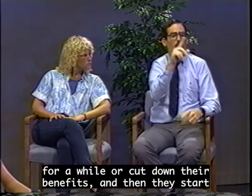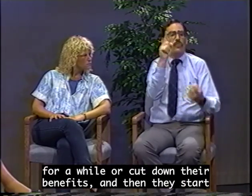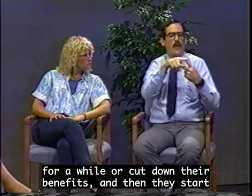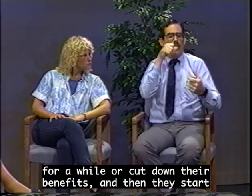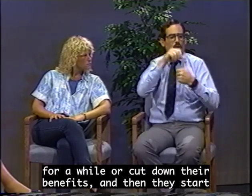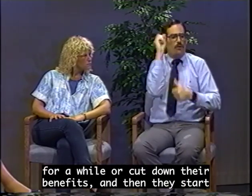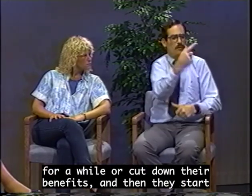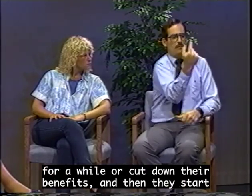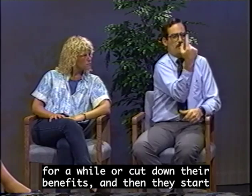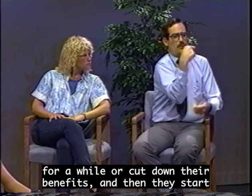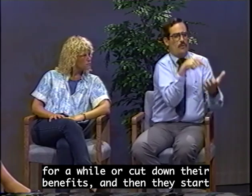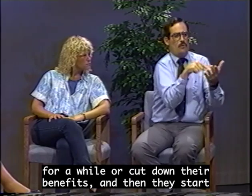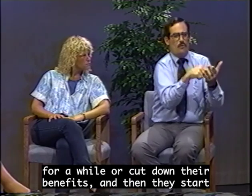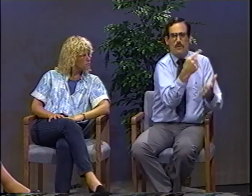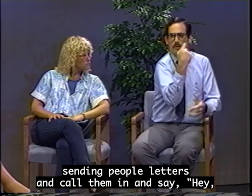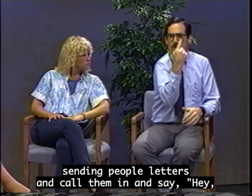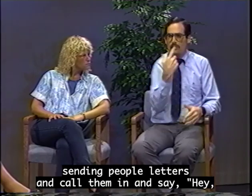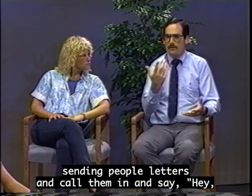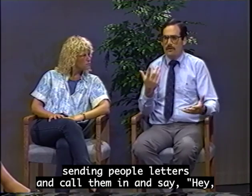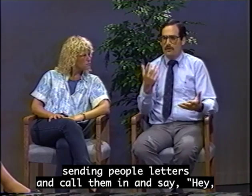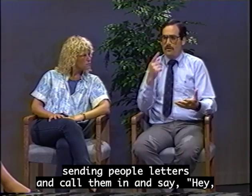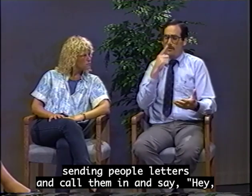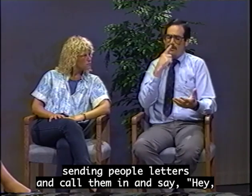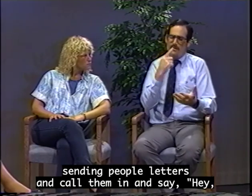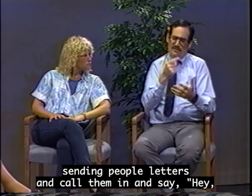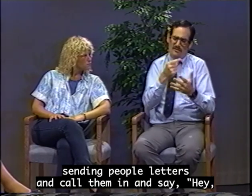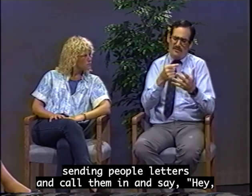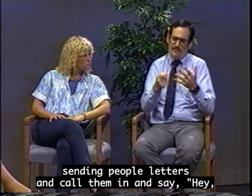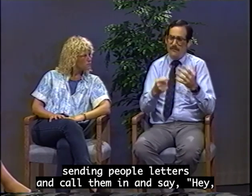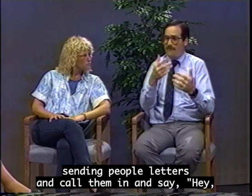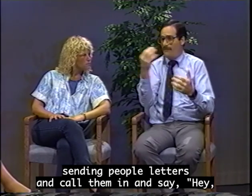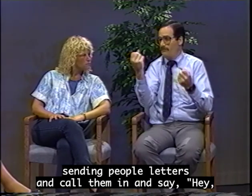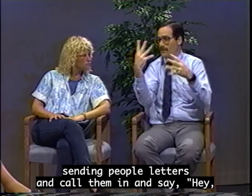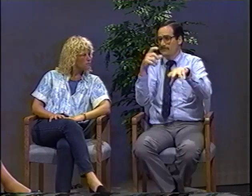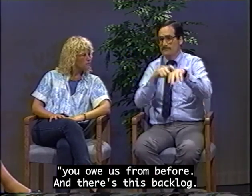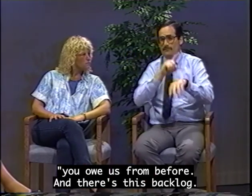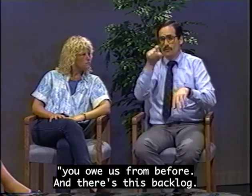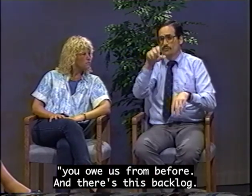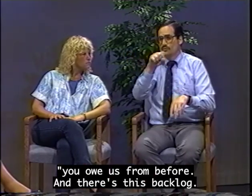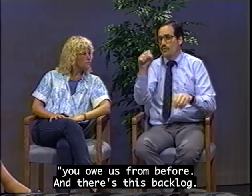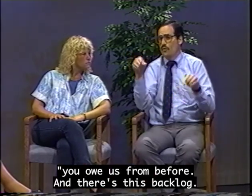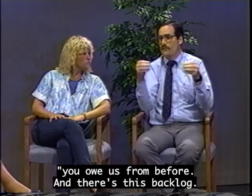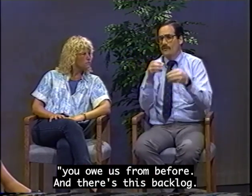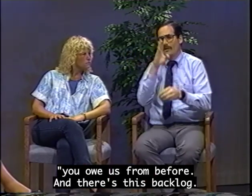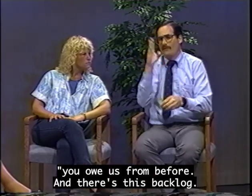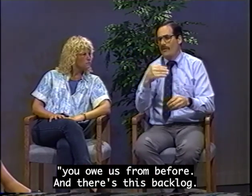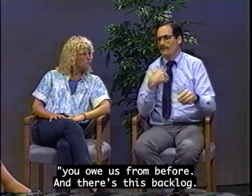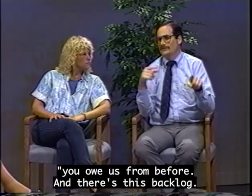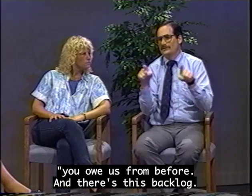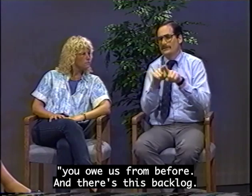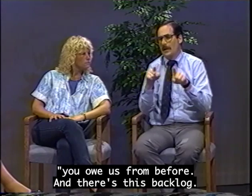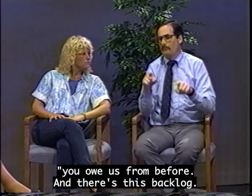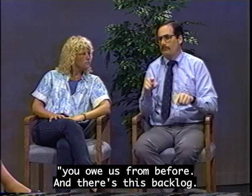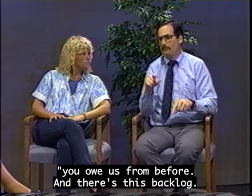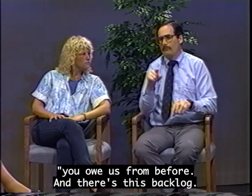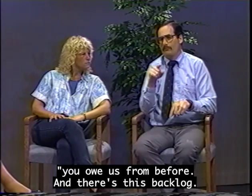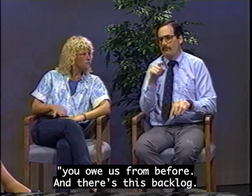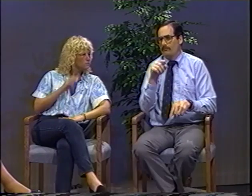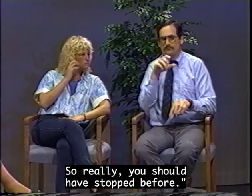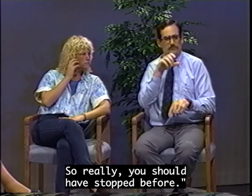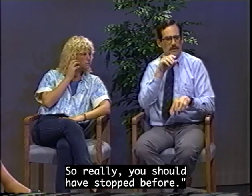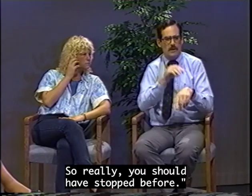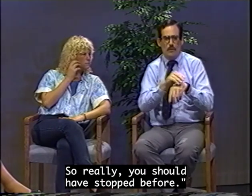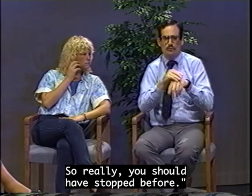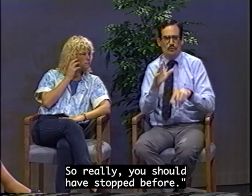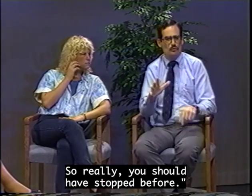for a while or cut down their benefits, and then they start sending people letters and call them in and say, hey, you owe us from before, and there's this